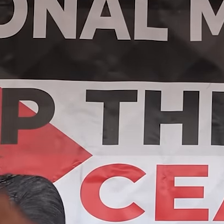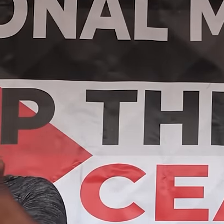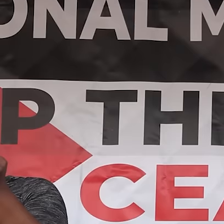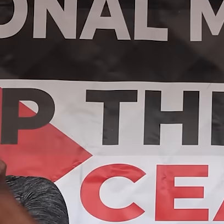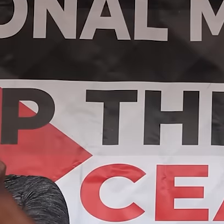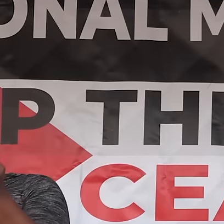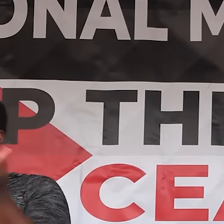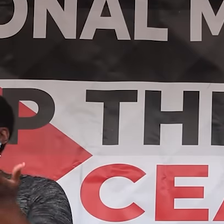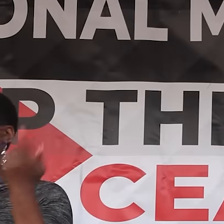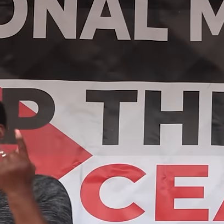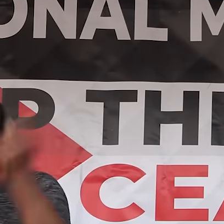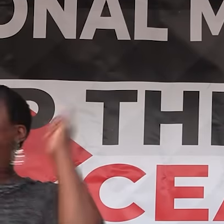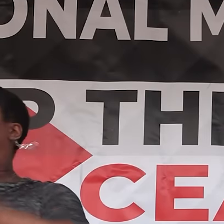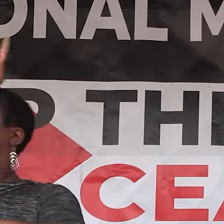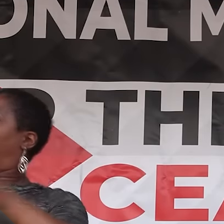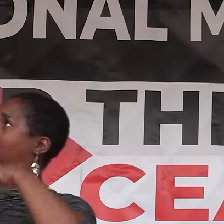be fear us.